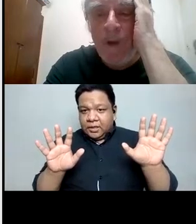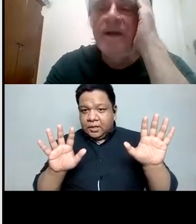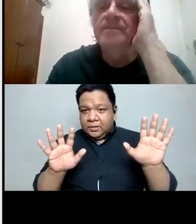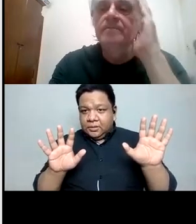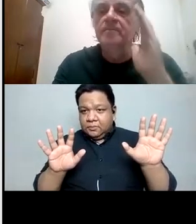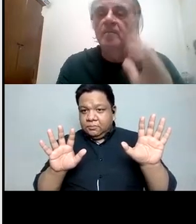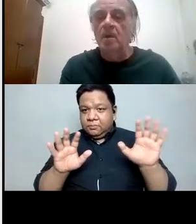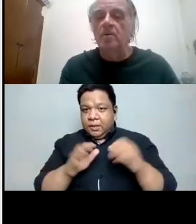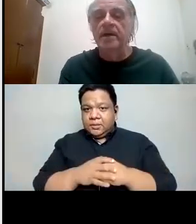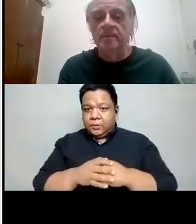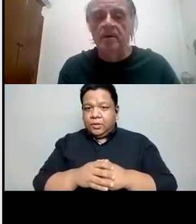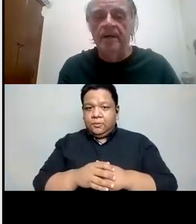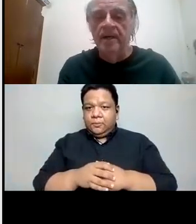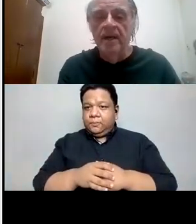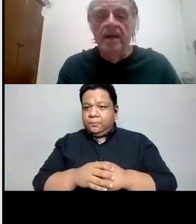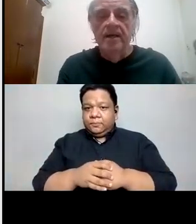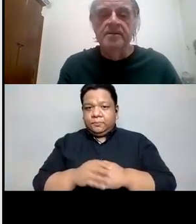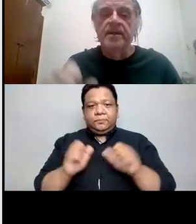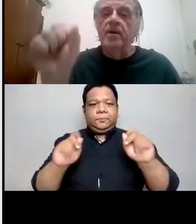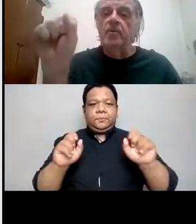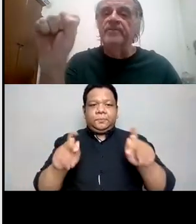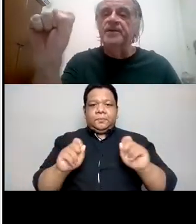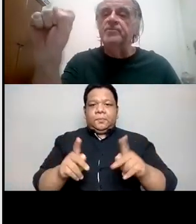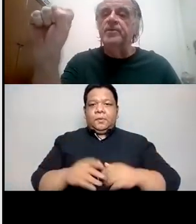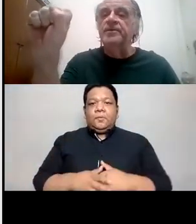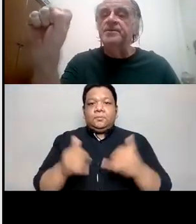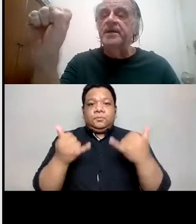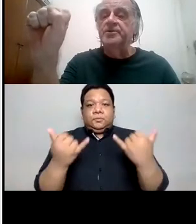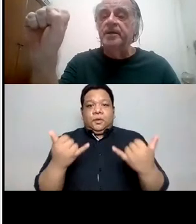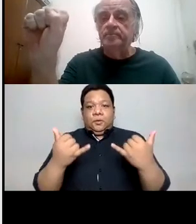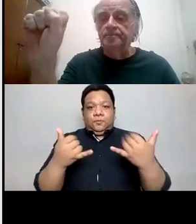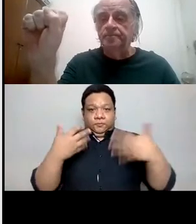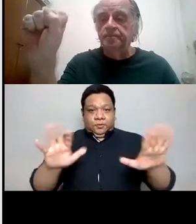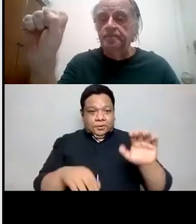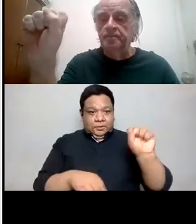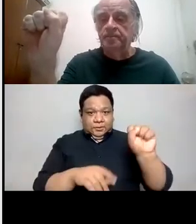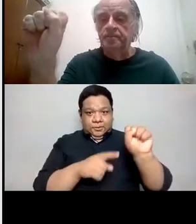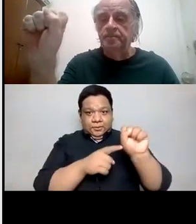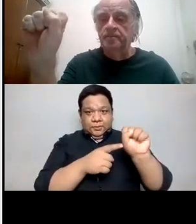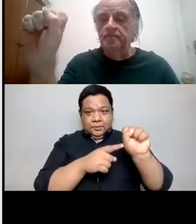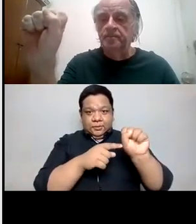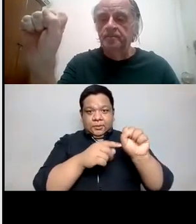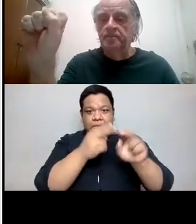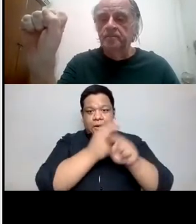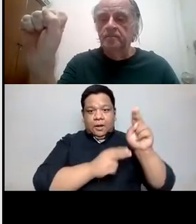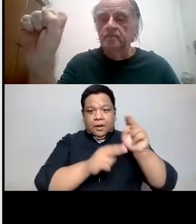Ray is saying Okay. yes. Okay, Thanks, all right. So now we're finished with this handshake.